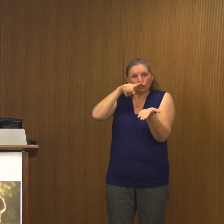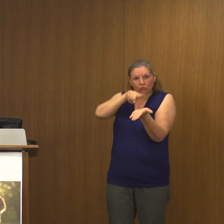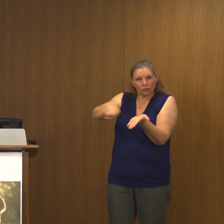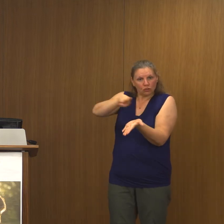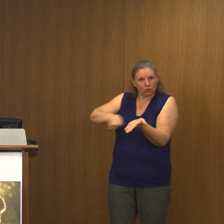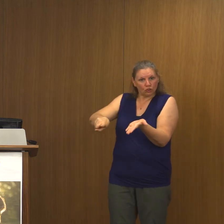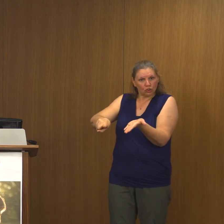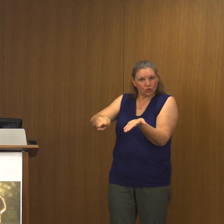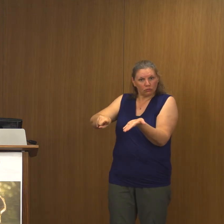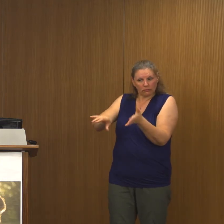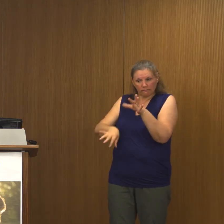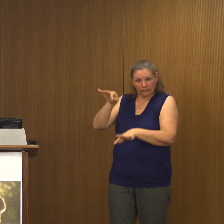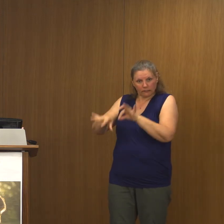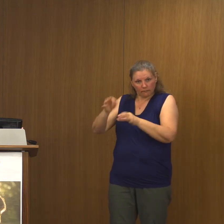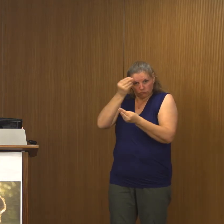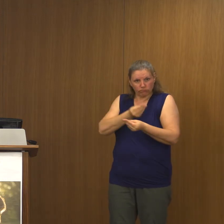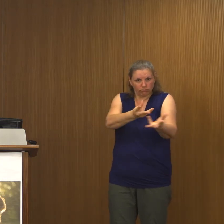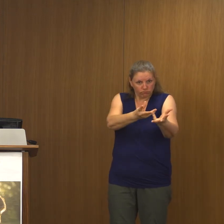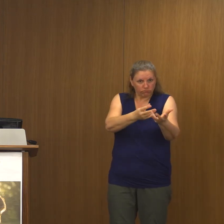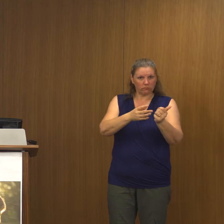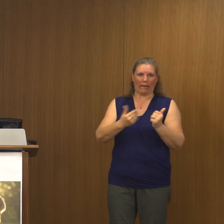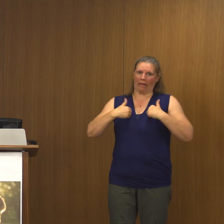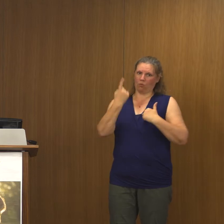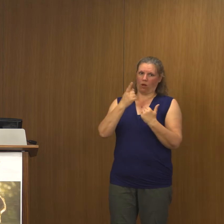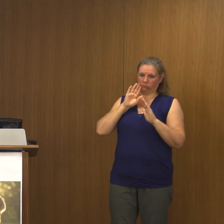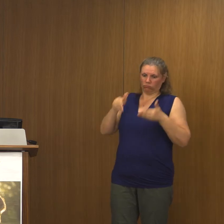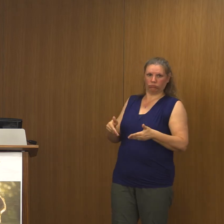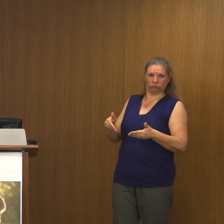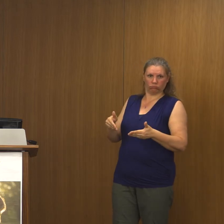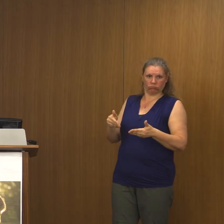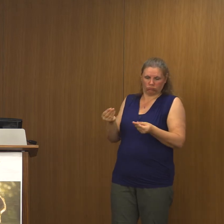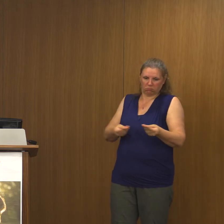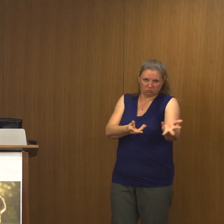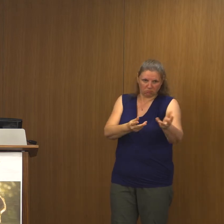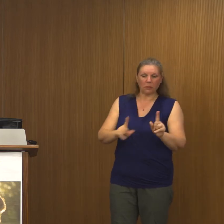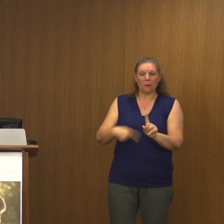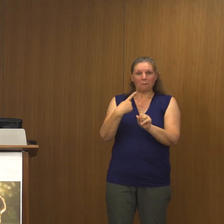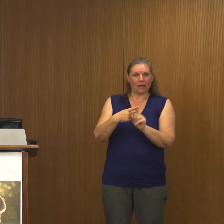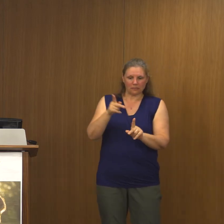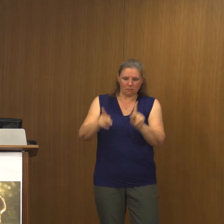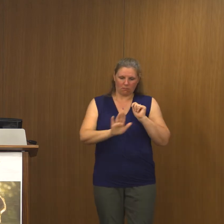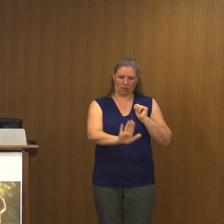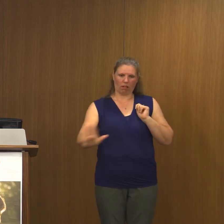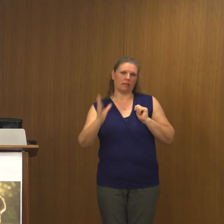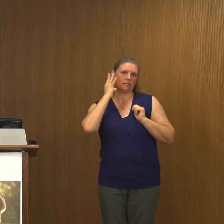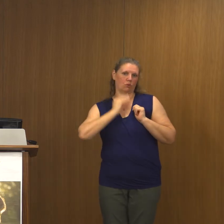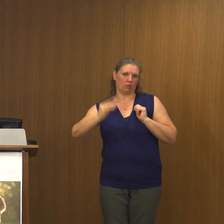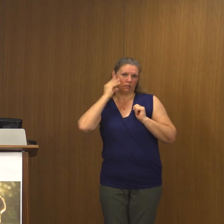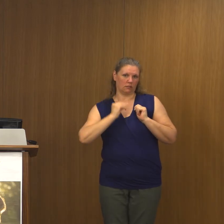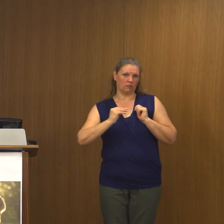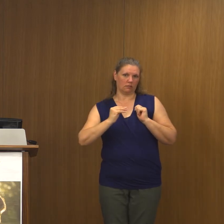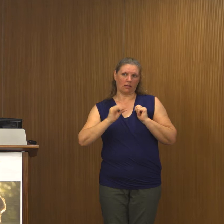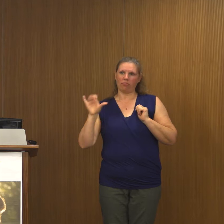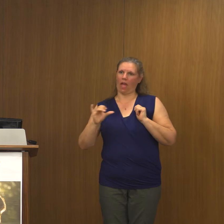So we'll talk about the research project that we've been working on, and we want to talk about the lived experiences, which is for me